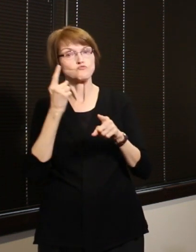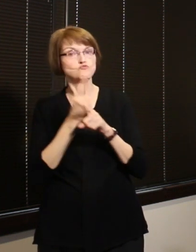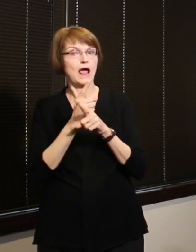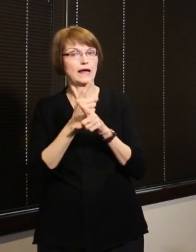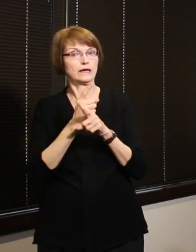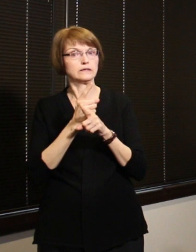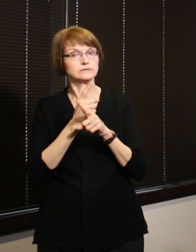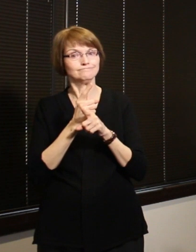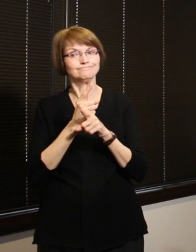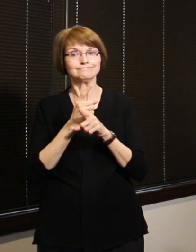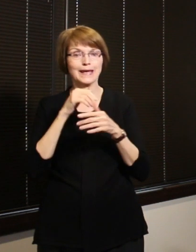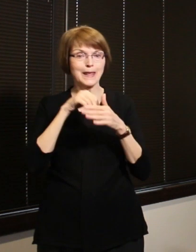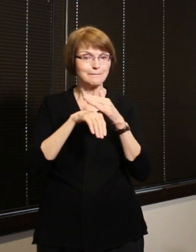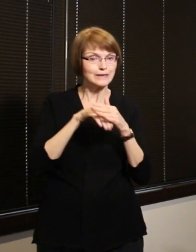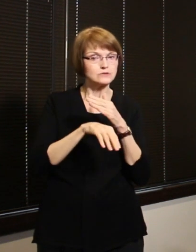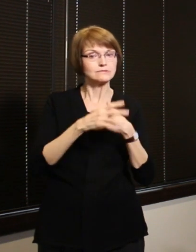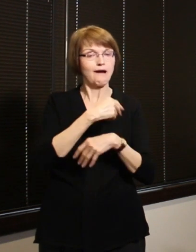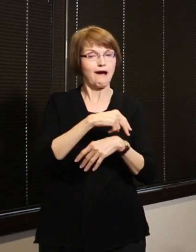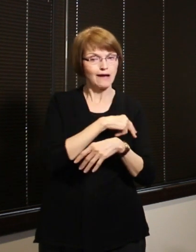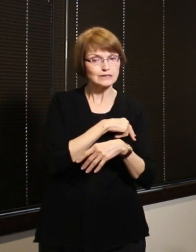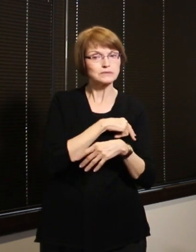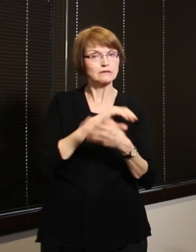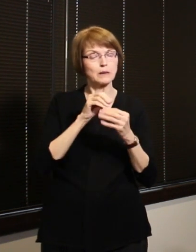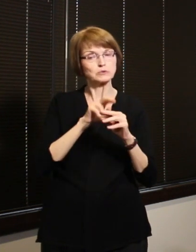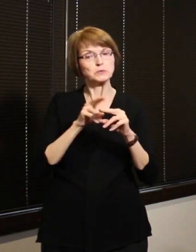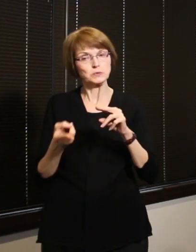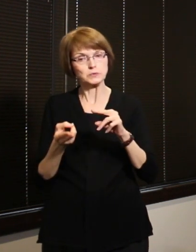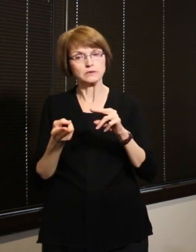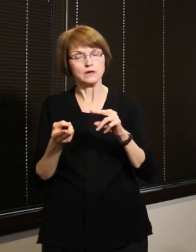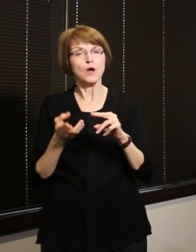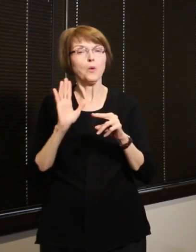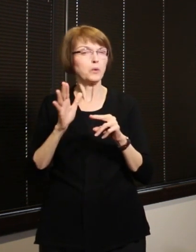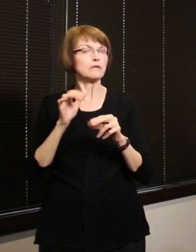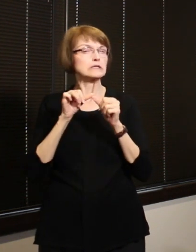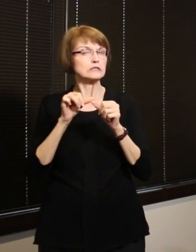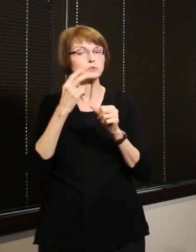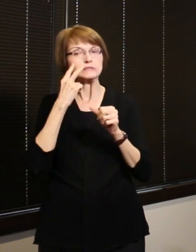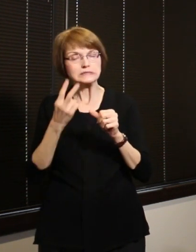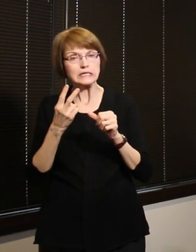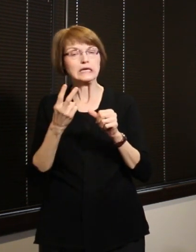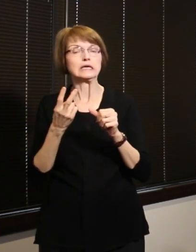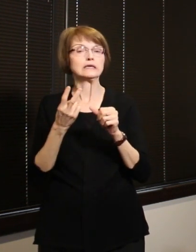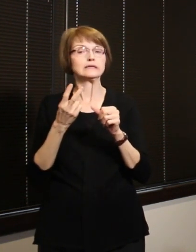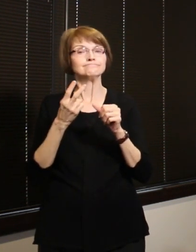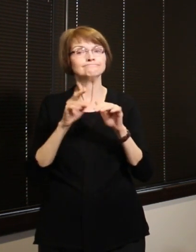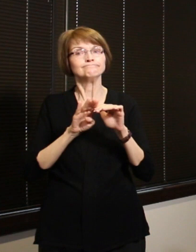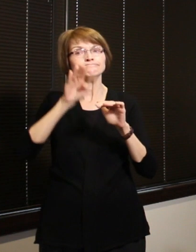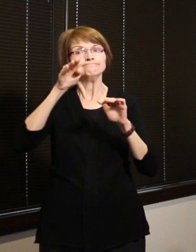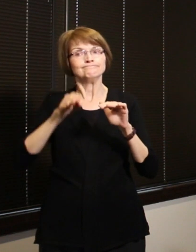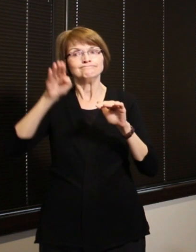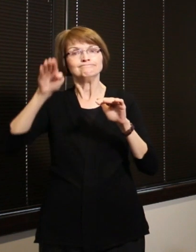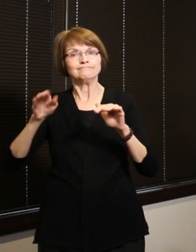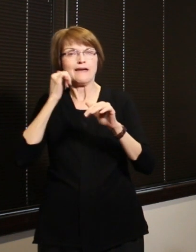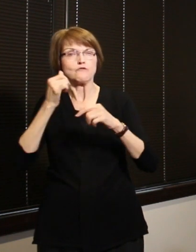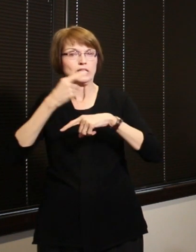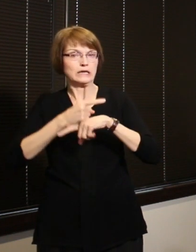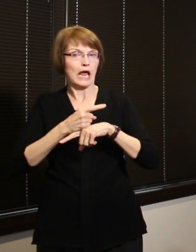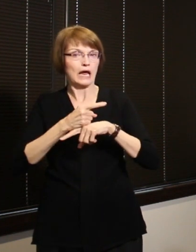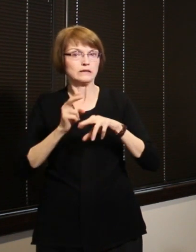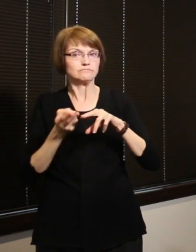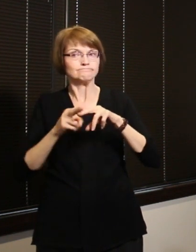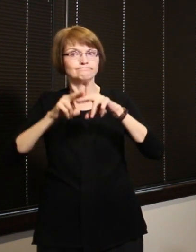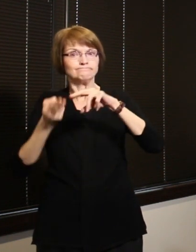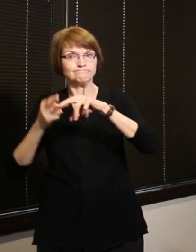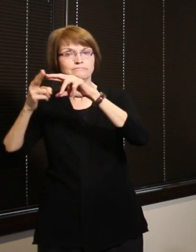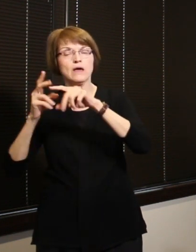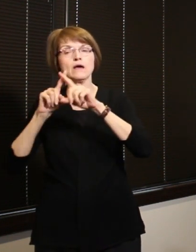and hospitalizations. We're going to continue to see some day-to-day fluctuation with increases and decreases, but we want to keep our